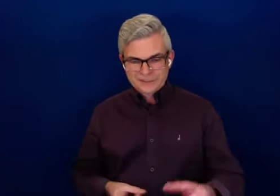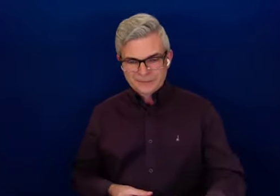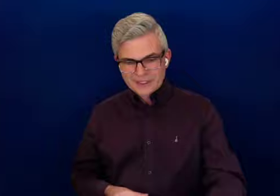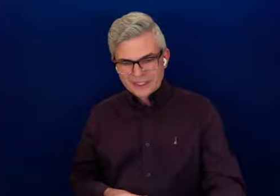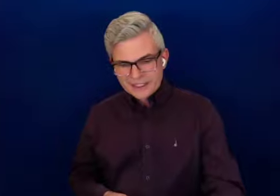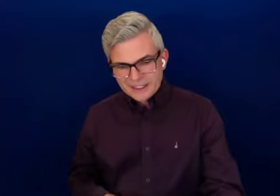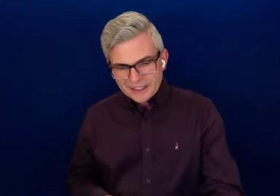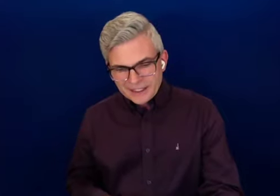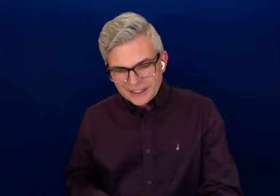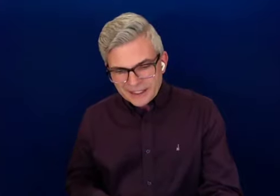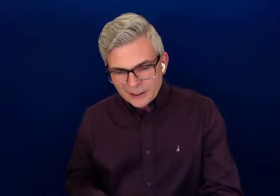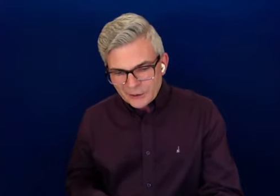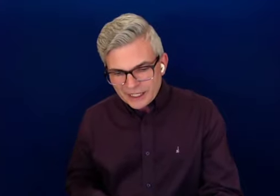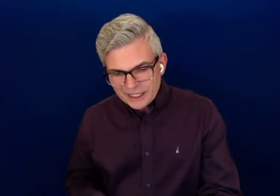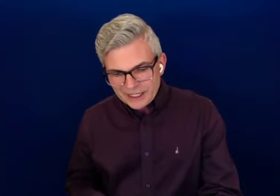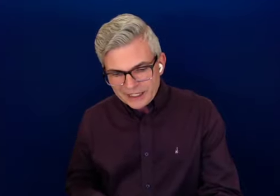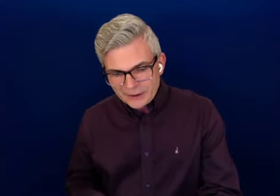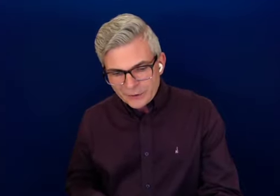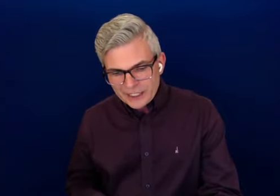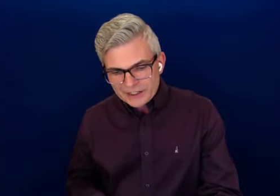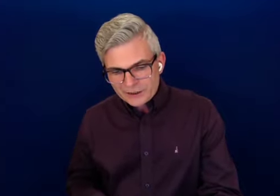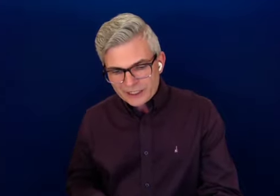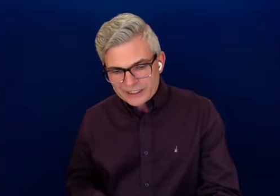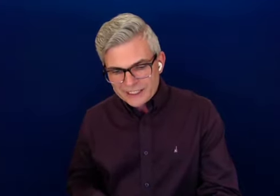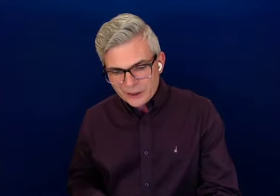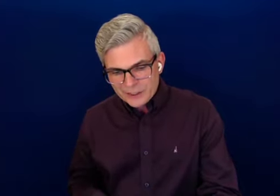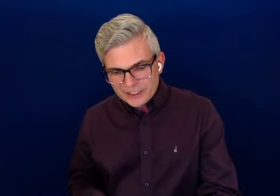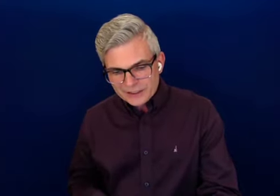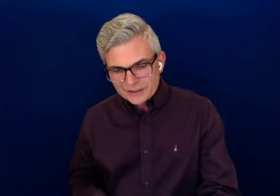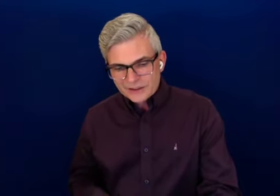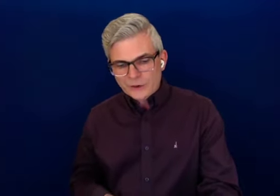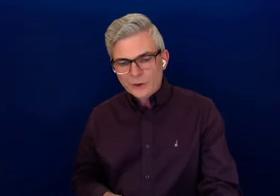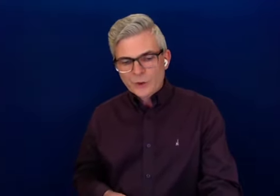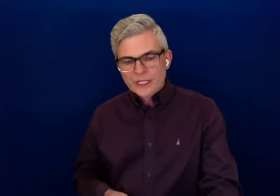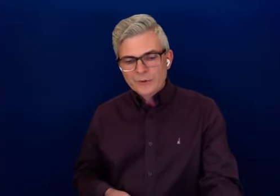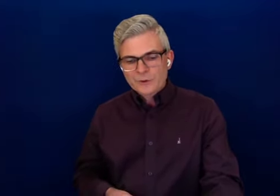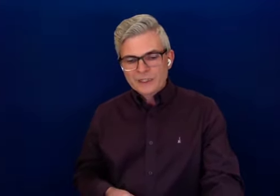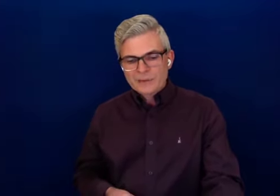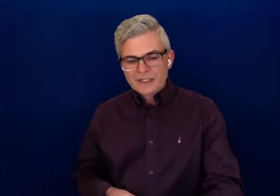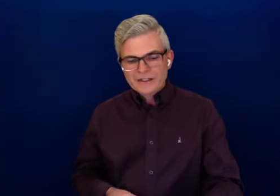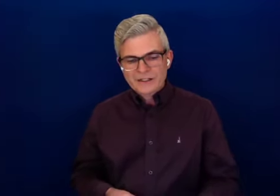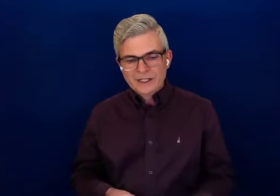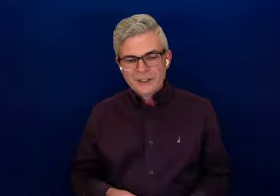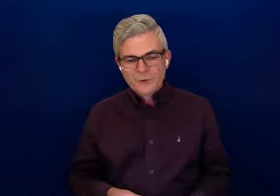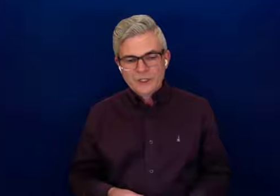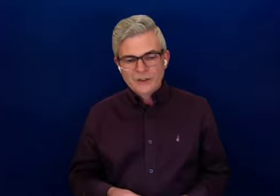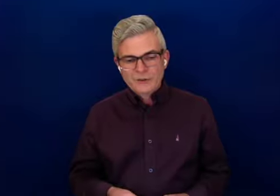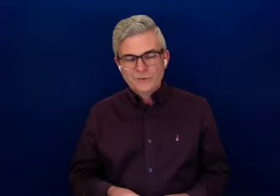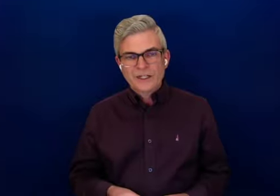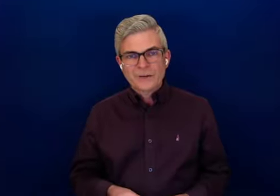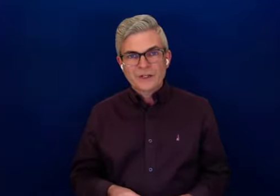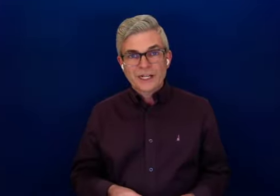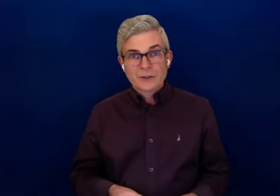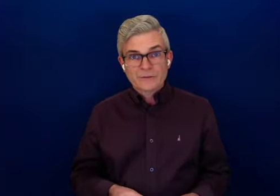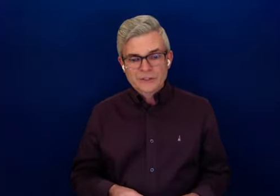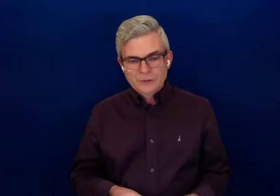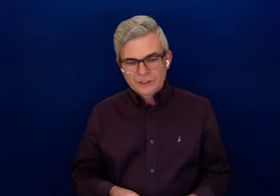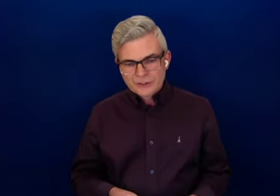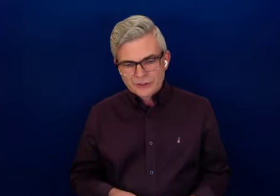2 weeks. Okay, grading criteria. Your grade will be based on how well you follow the narrative